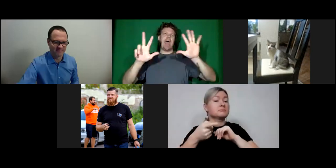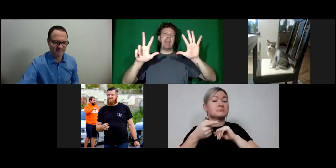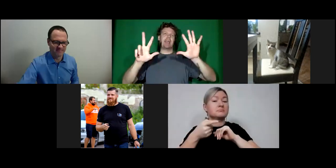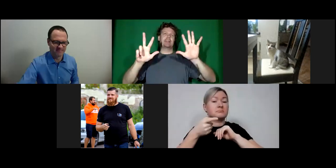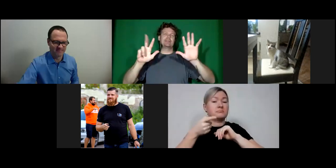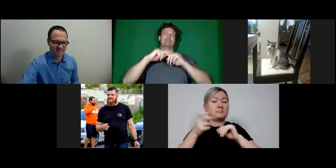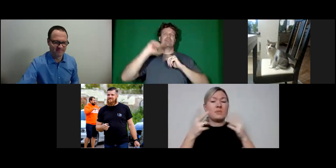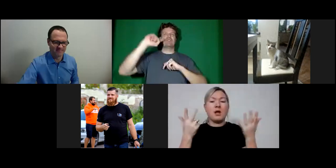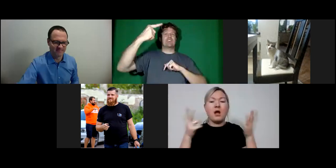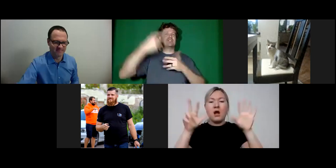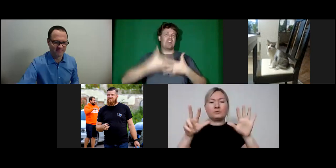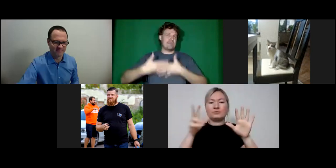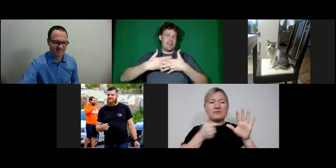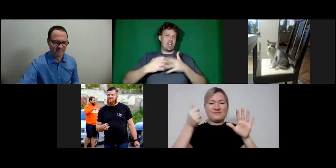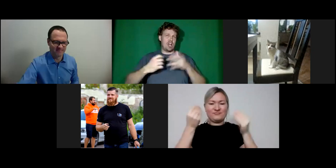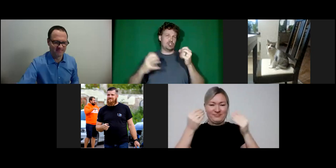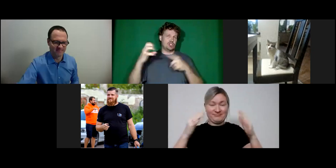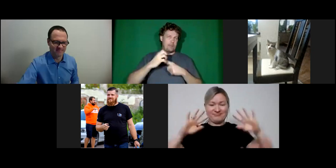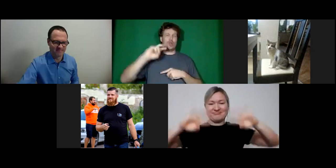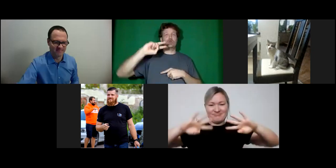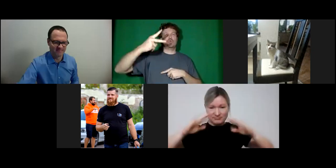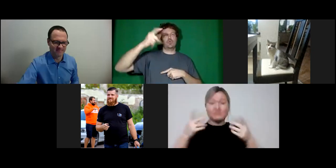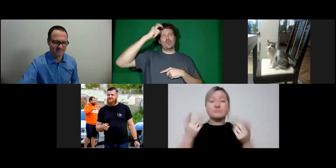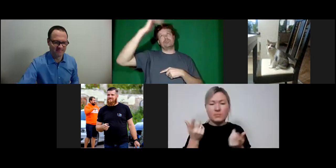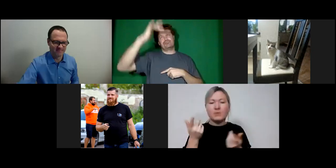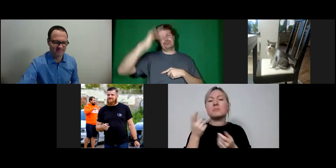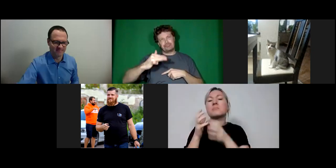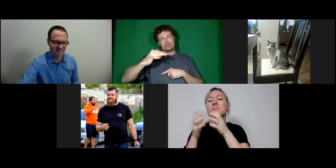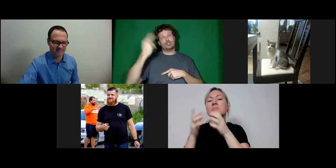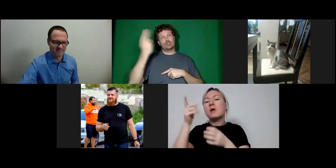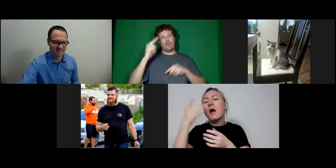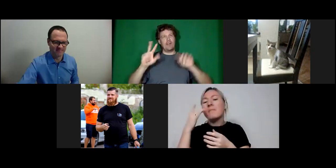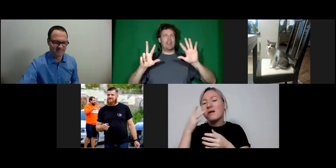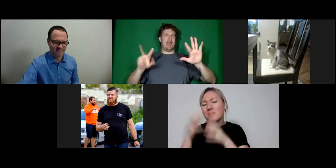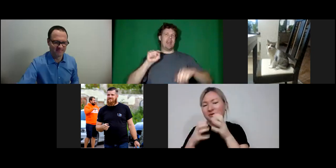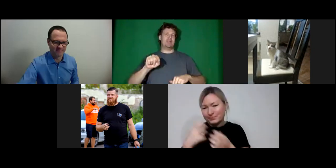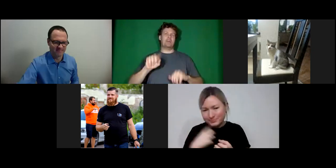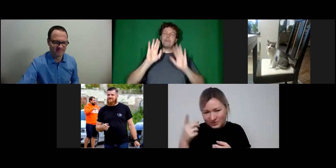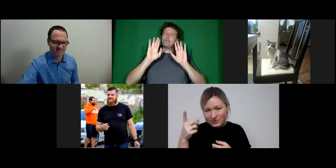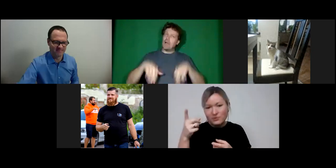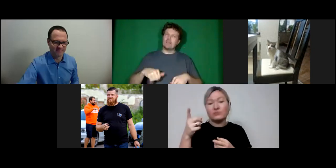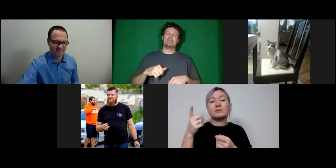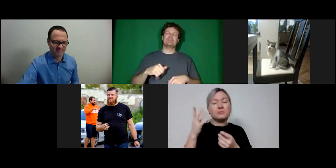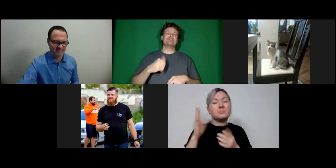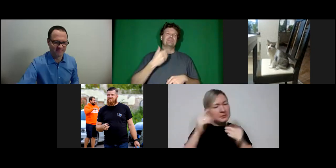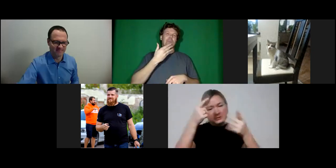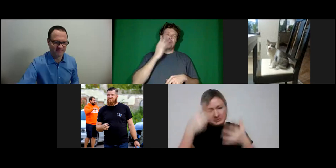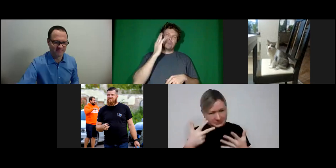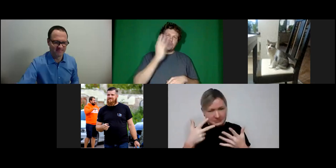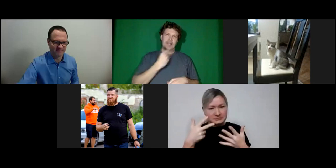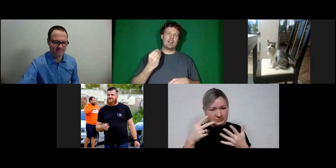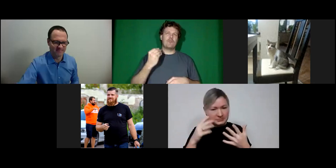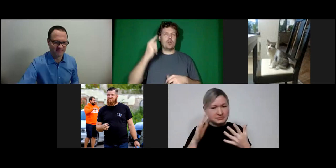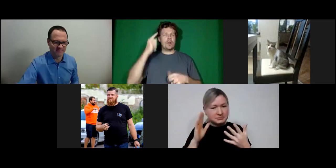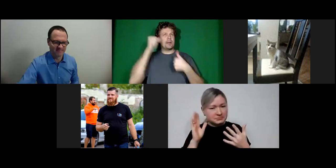last round, the best eight. The Americans were first and second, and then Slovenia was eighth. We won eighth